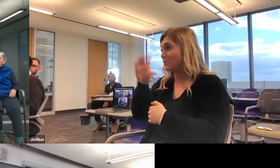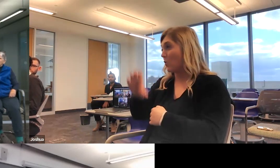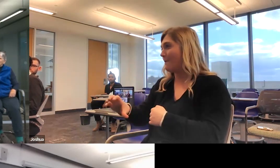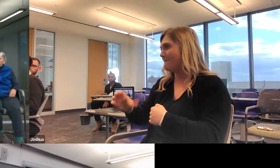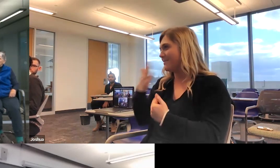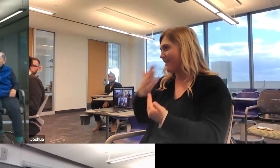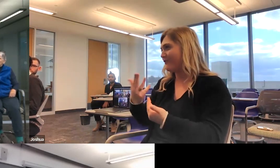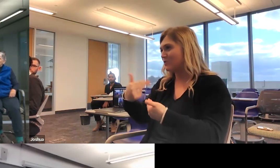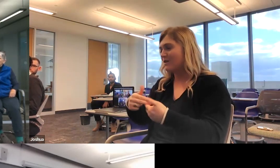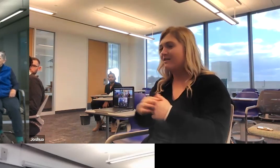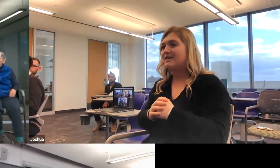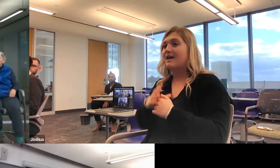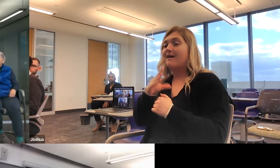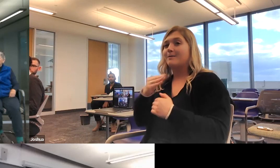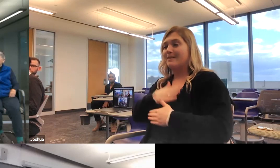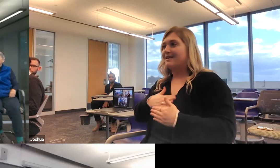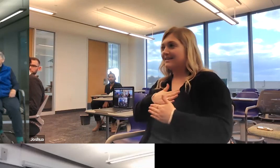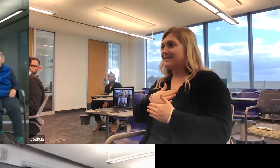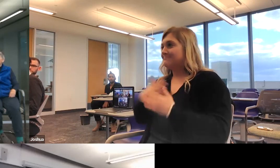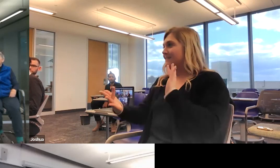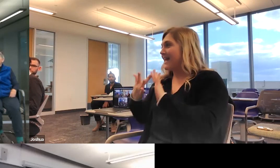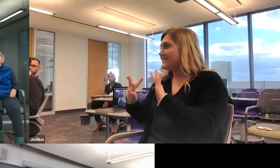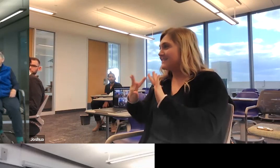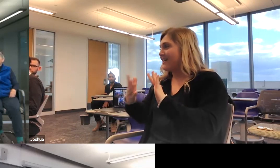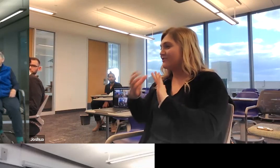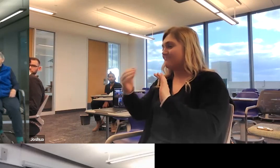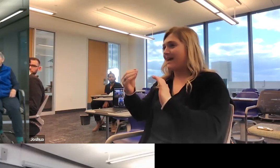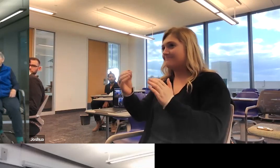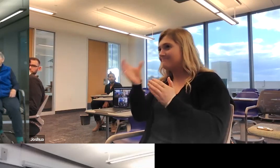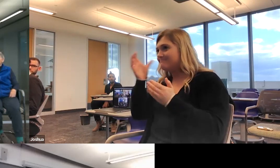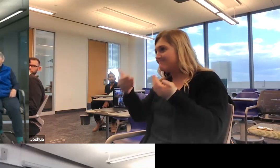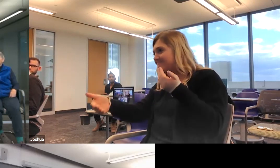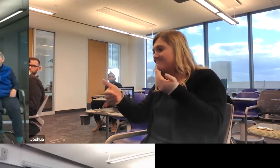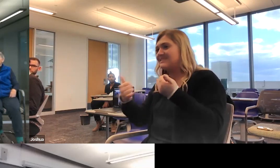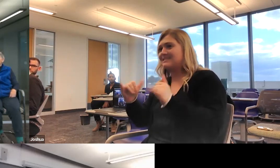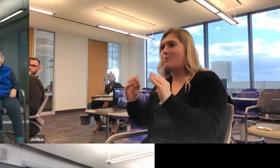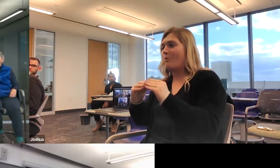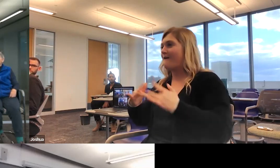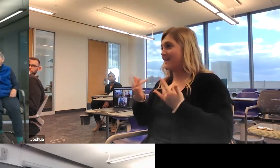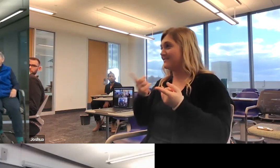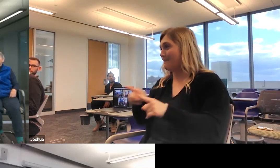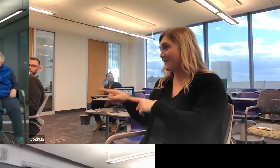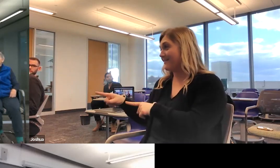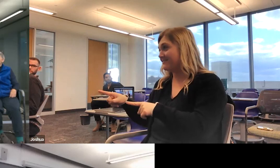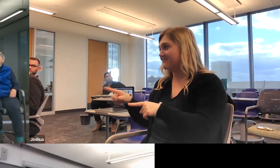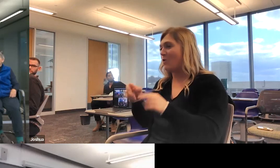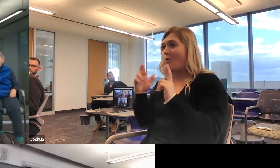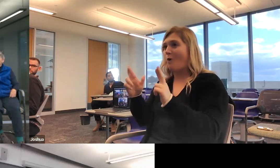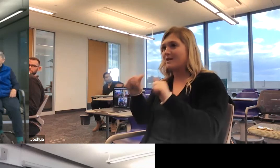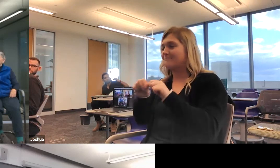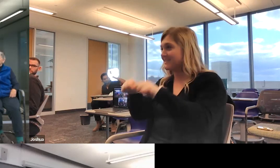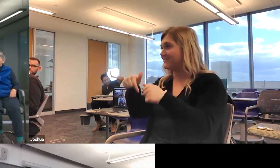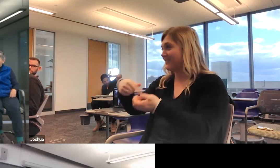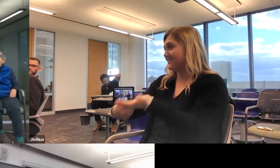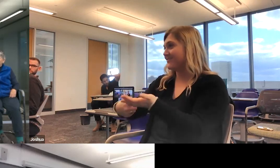attending, and please stay in touch and stay tuned. We still have a few more events this semester for Allied, and we hope to be able to continue